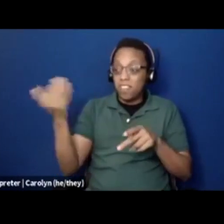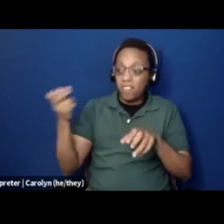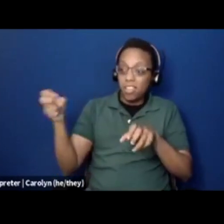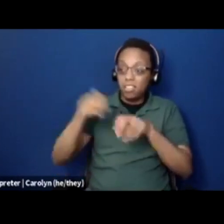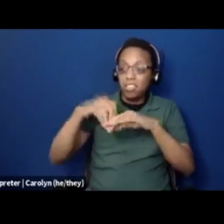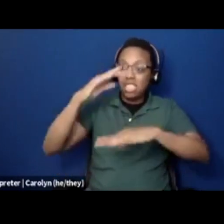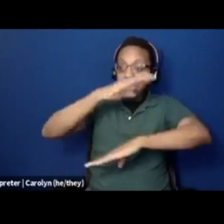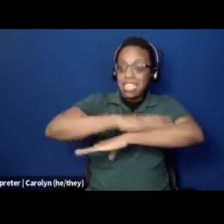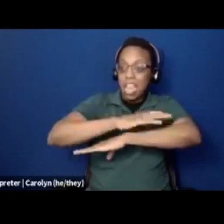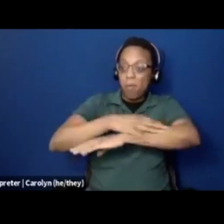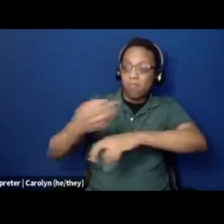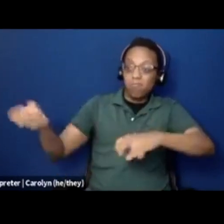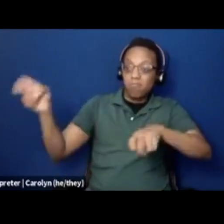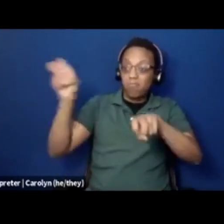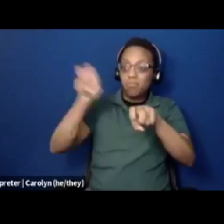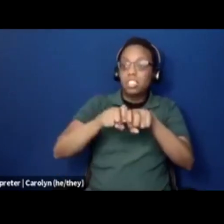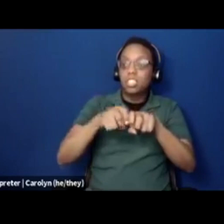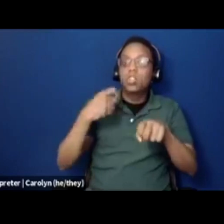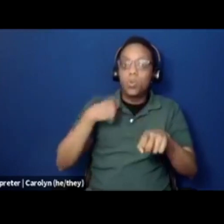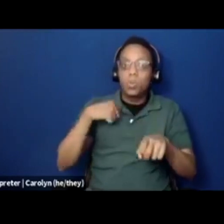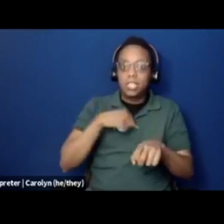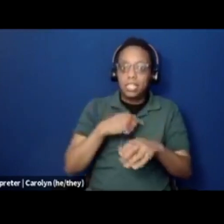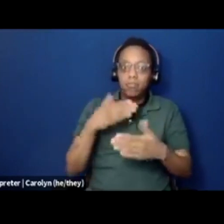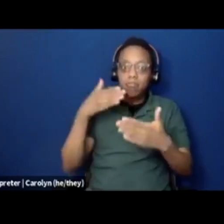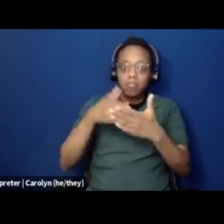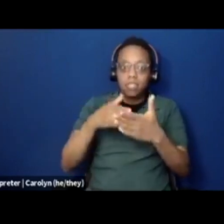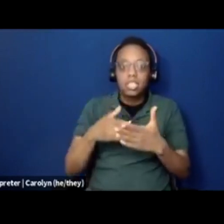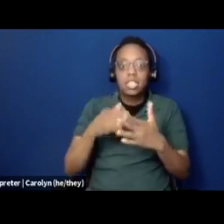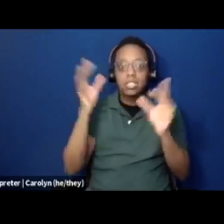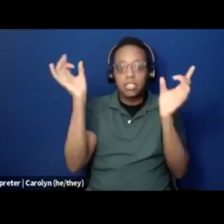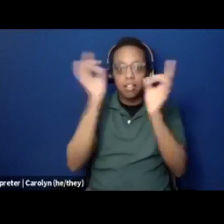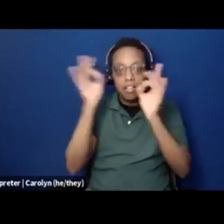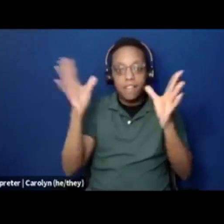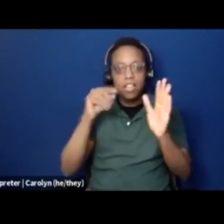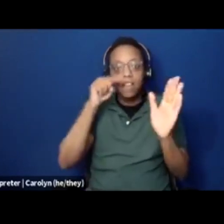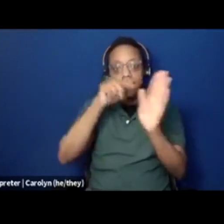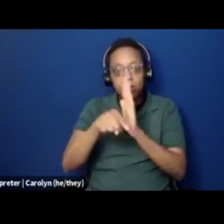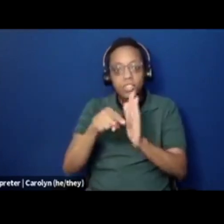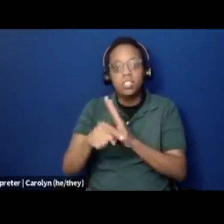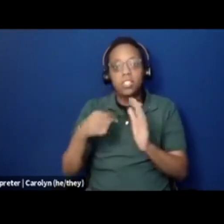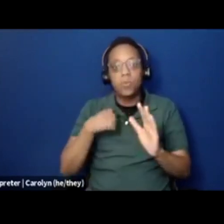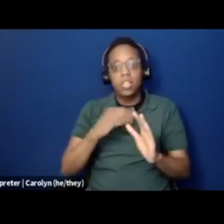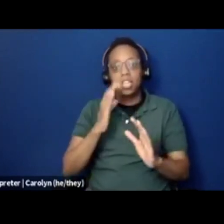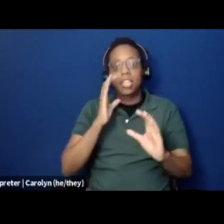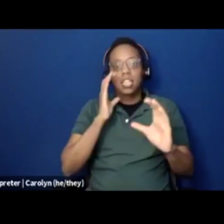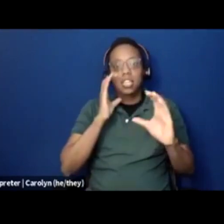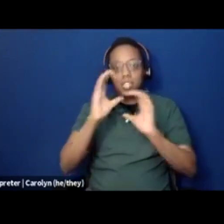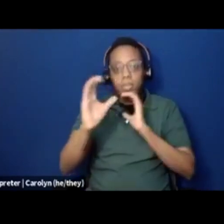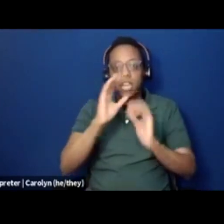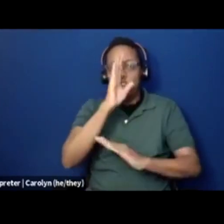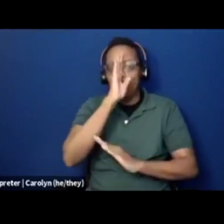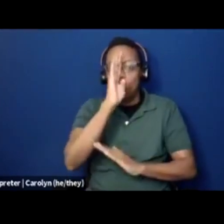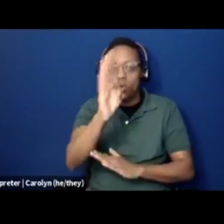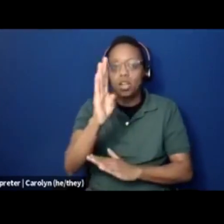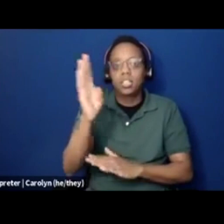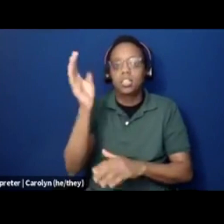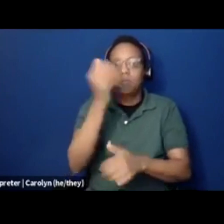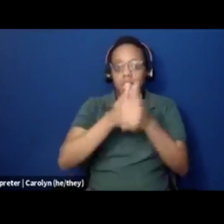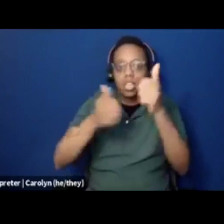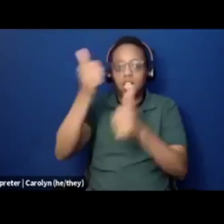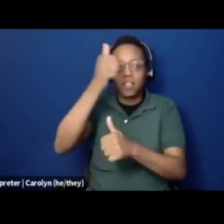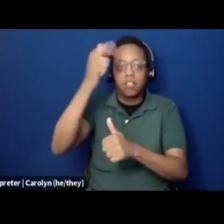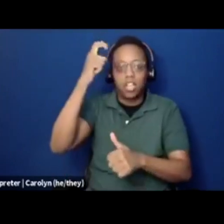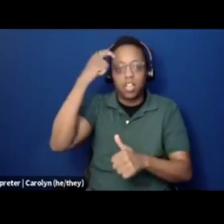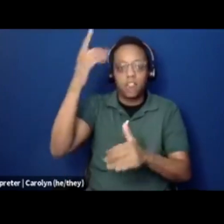violence. We can communicate directly with our governors and liaisons and executive directors to make sure that the information